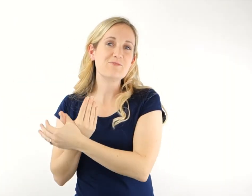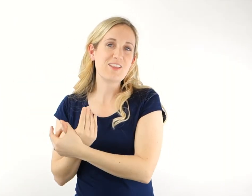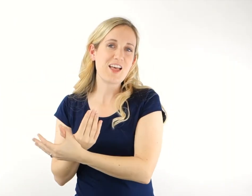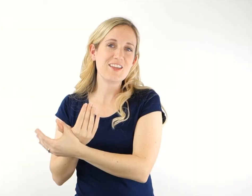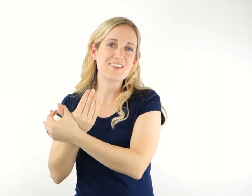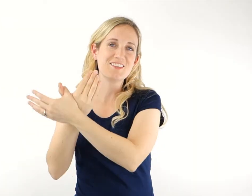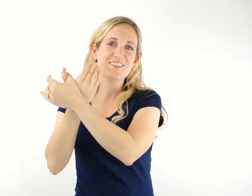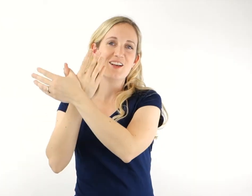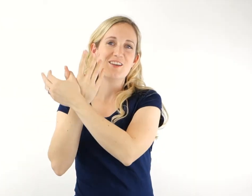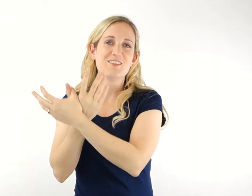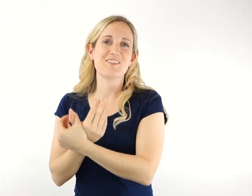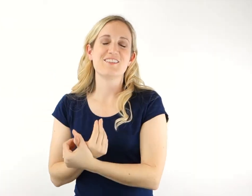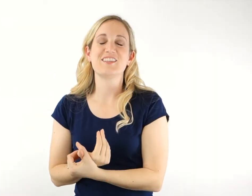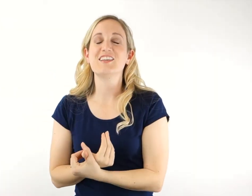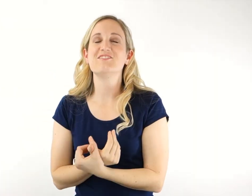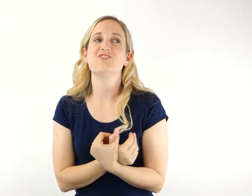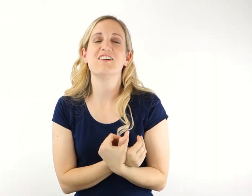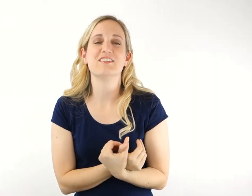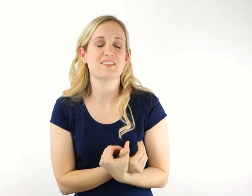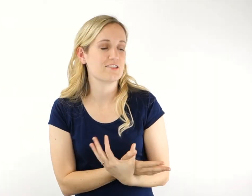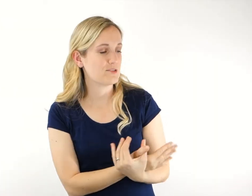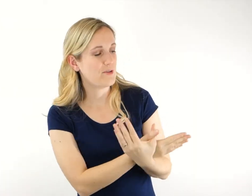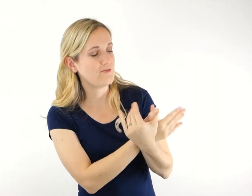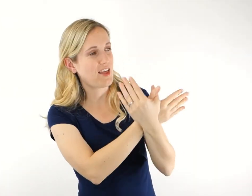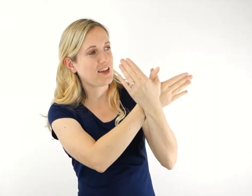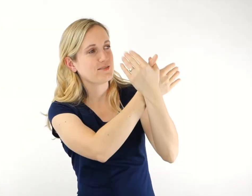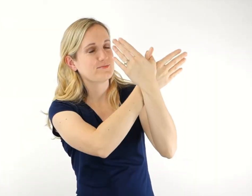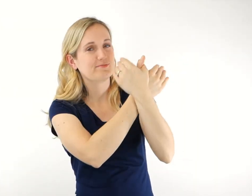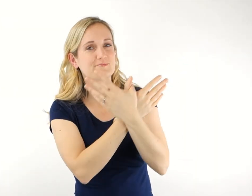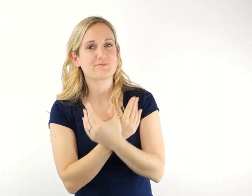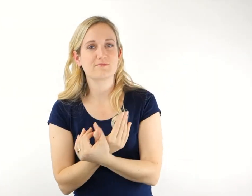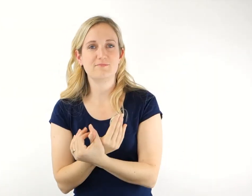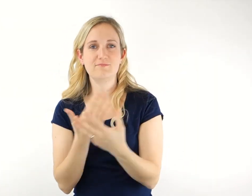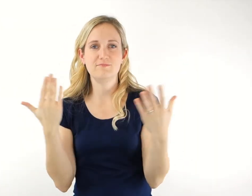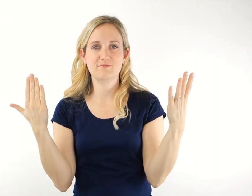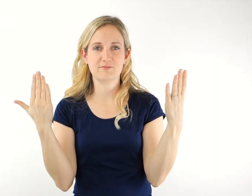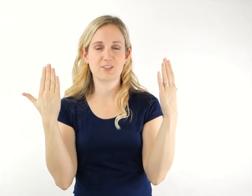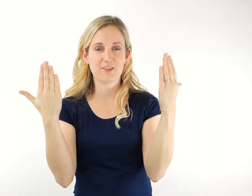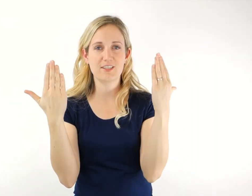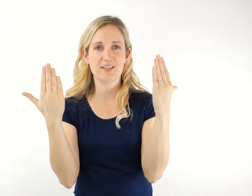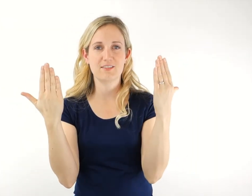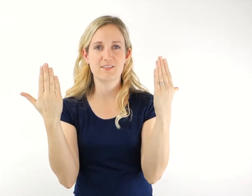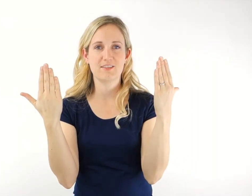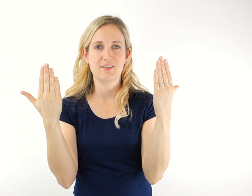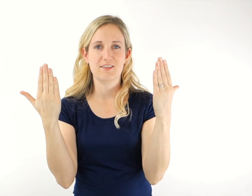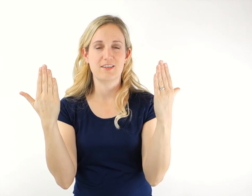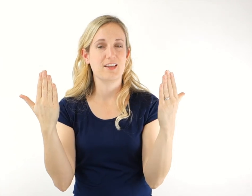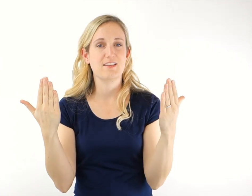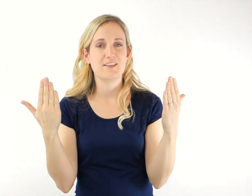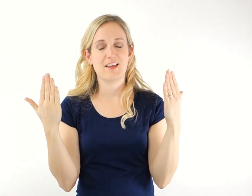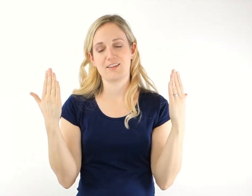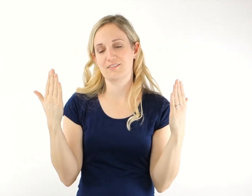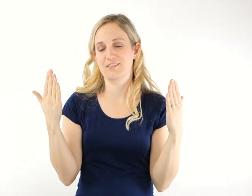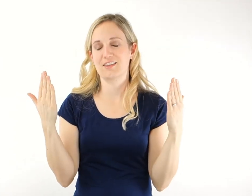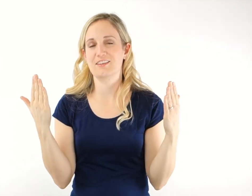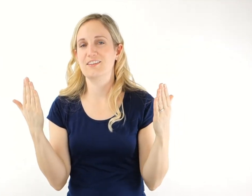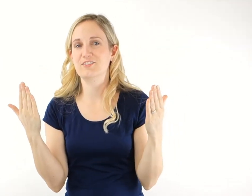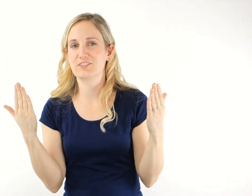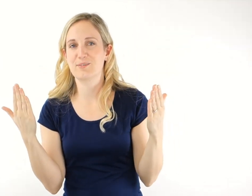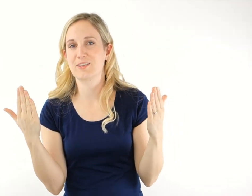butterfly. The kids love this. It's a butterfly. So go like this, and it looks complicated,